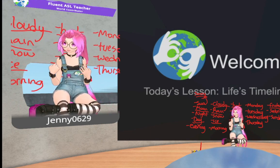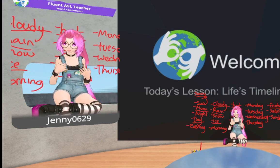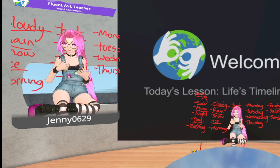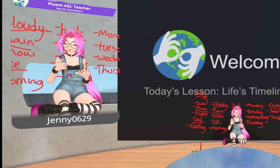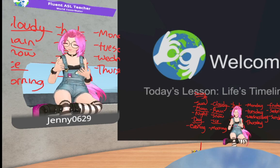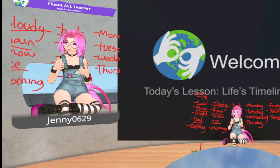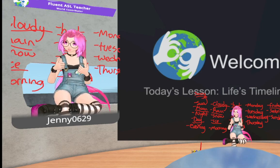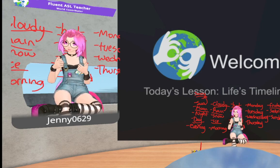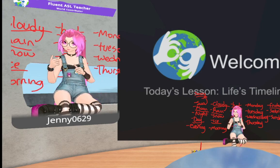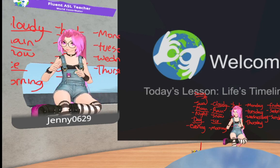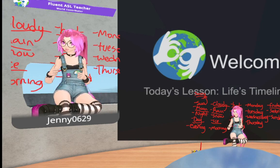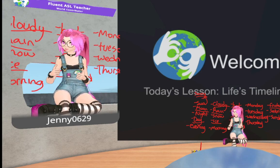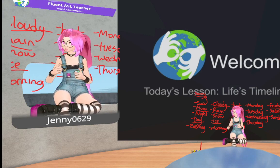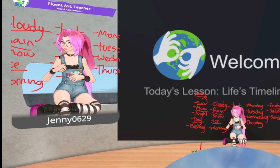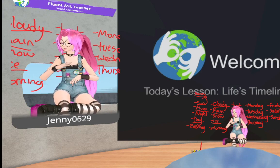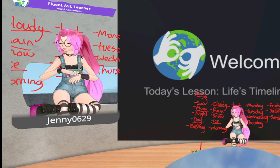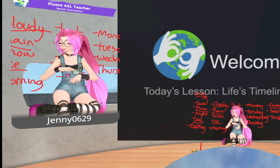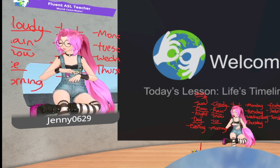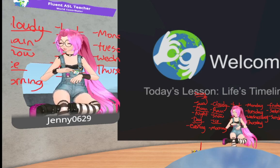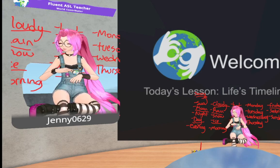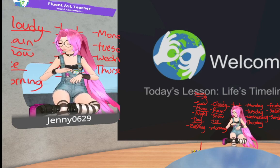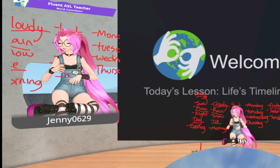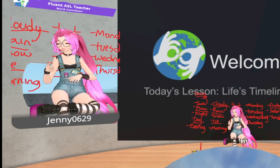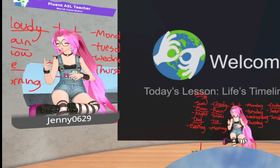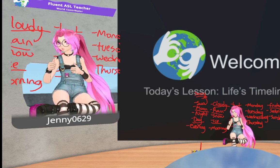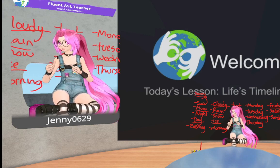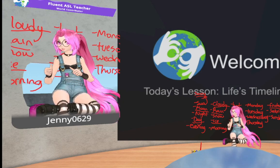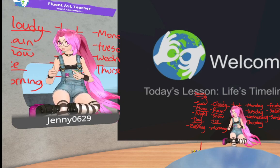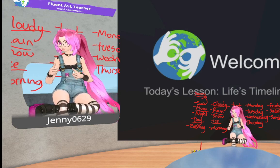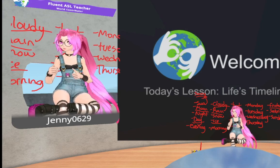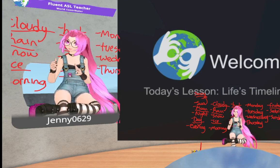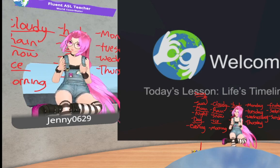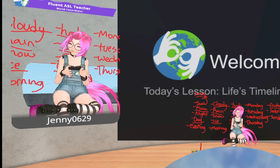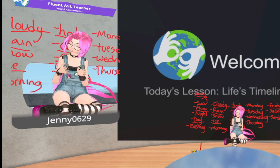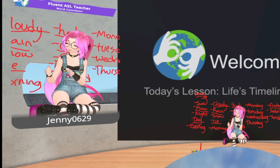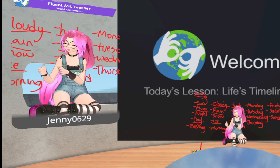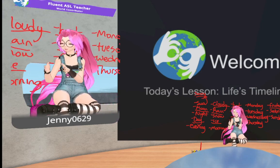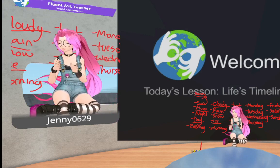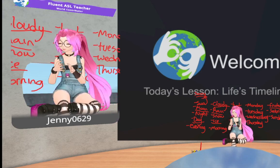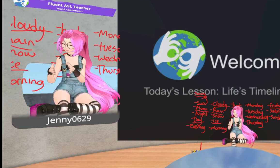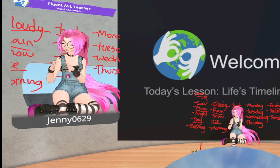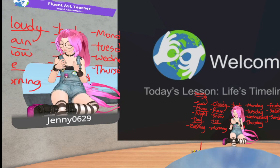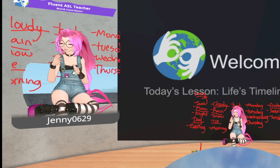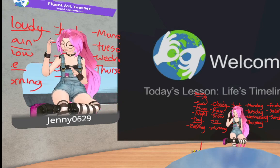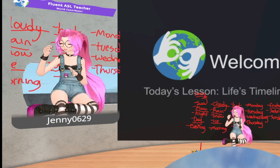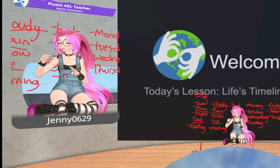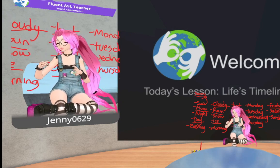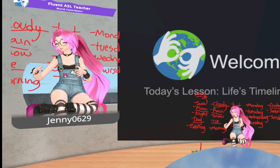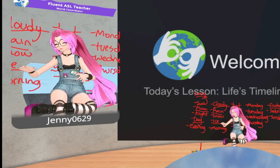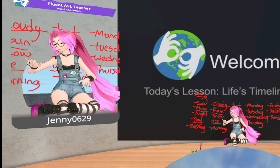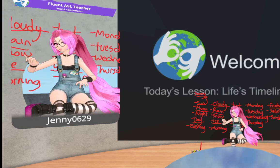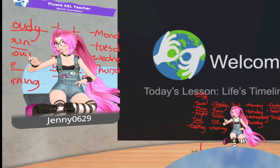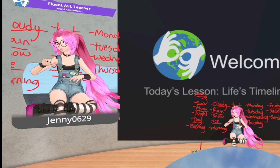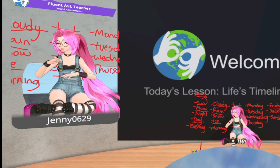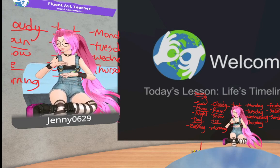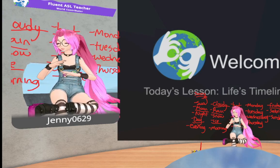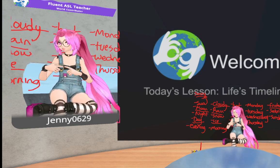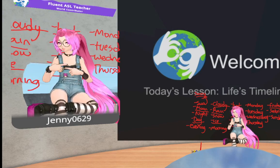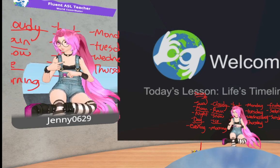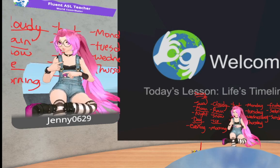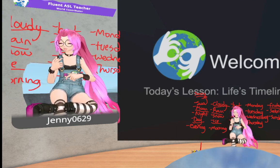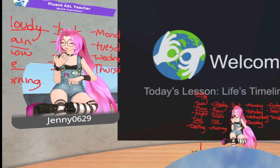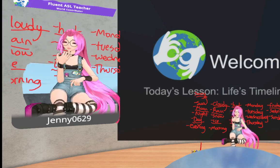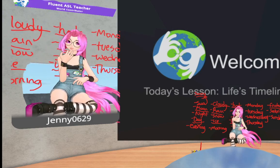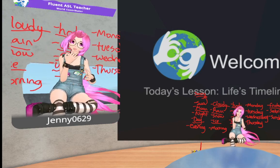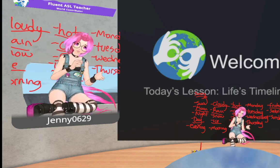Like, you look fit. That's not like sexy. But in the UK, that's like, oh, you're sexy. So it's like, it's contextual, you know? It's the same thing with